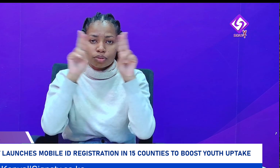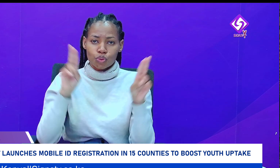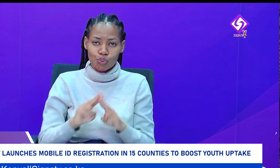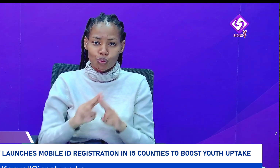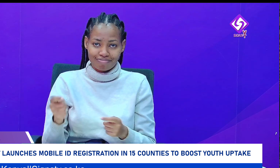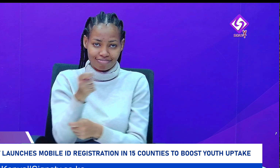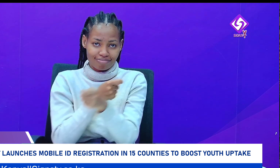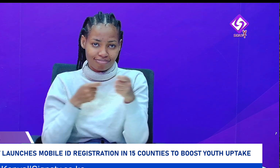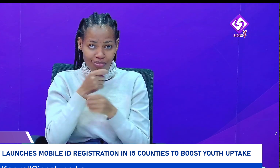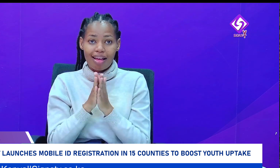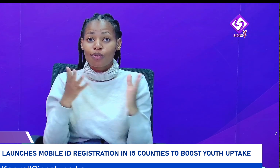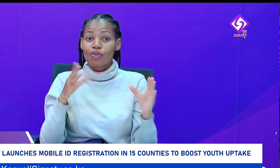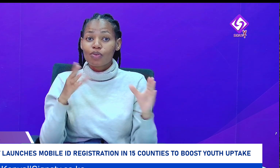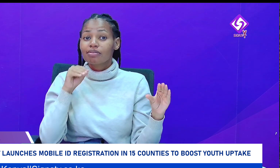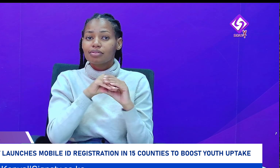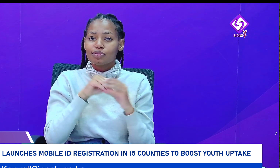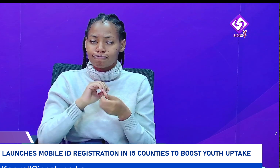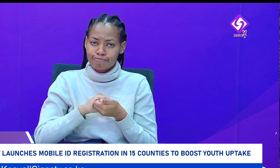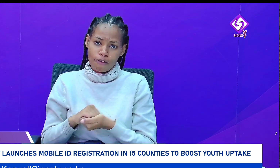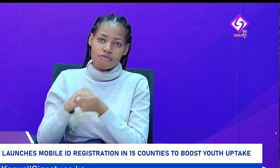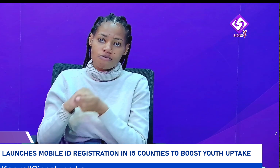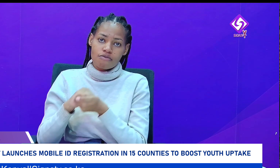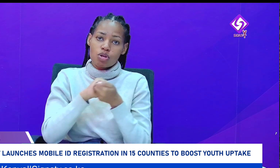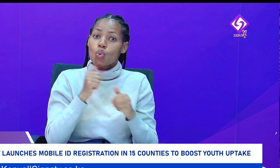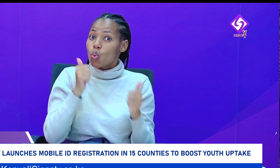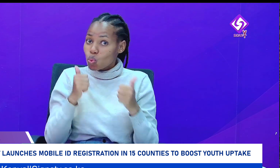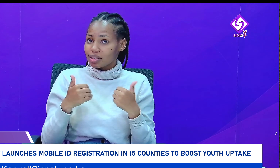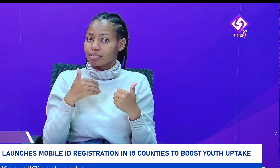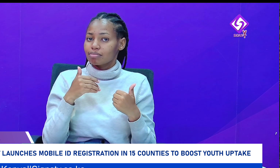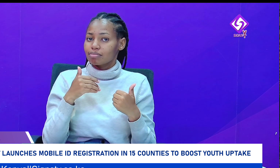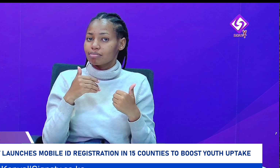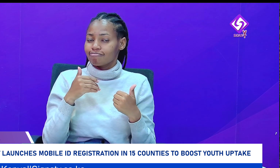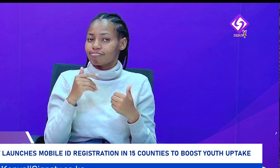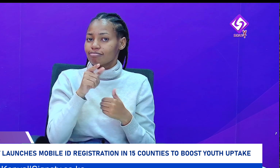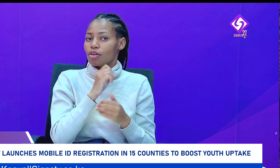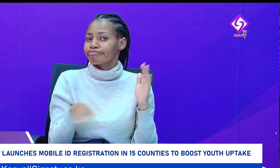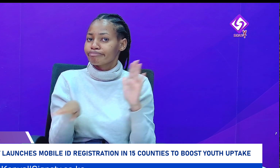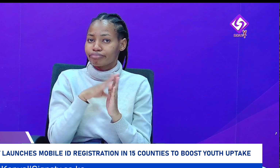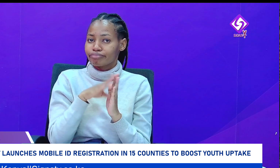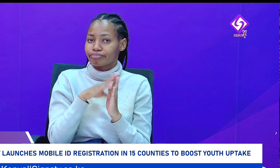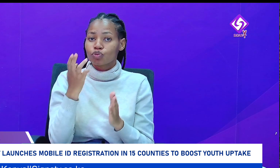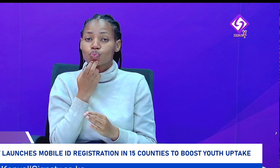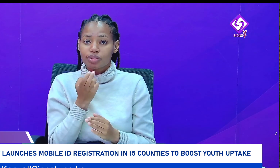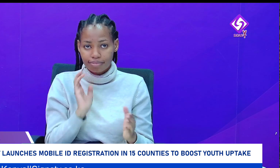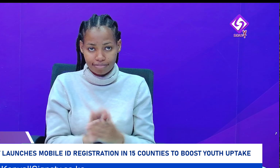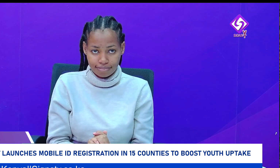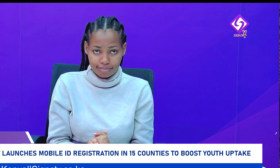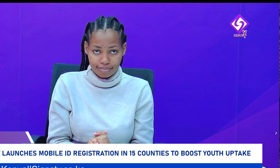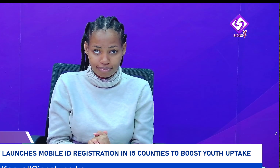Siaya International Trade and Investment Conference, that's CITICO, which kicked off on Tuesday.